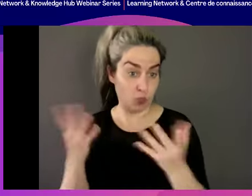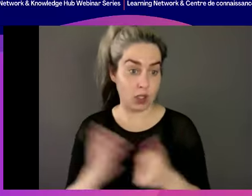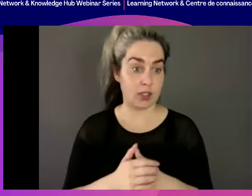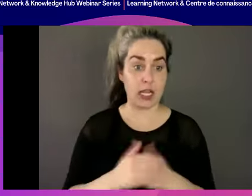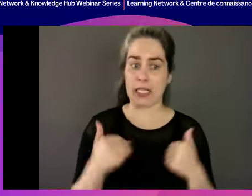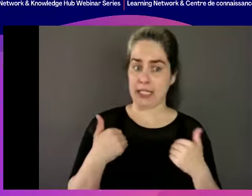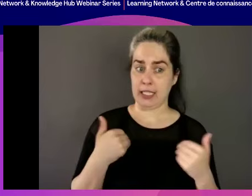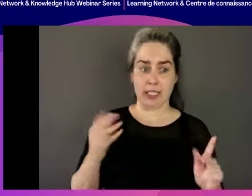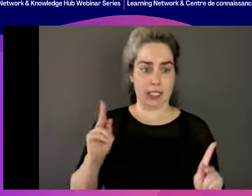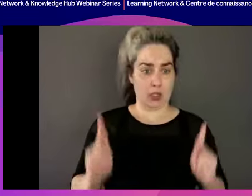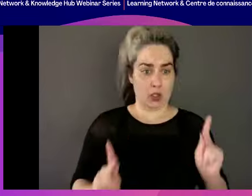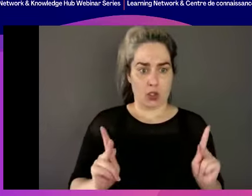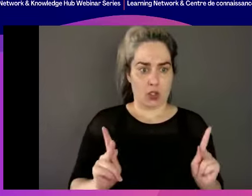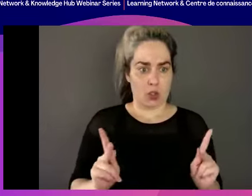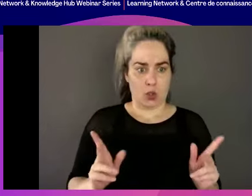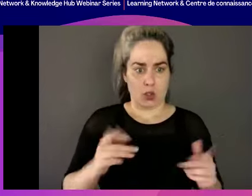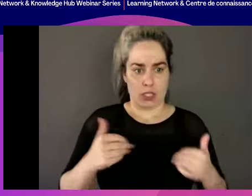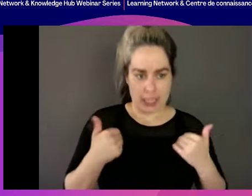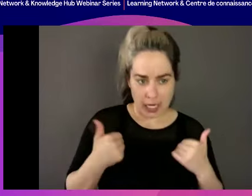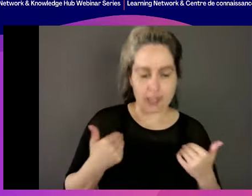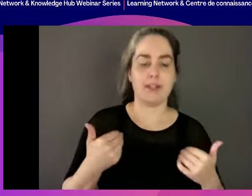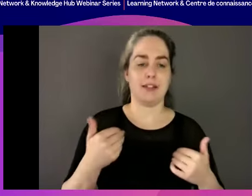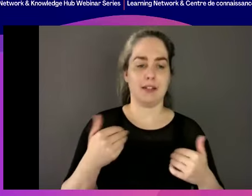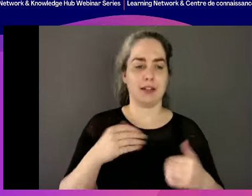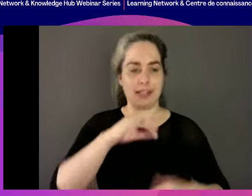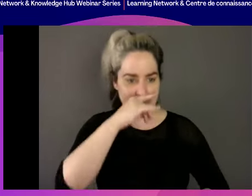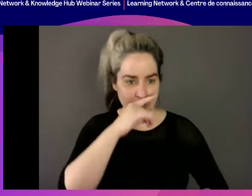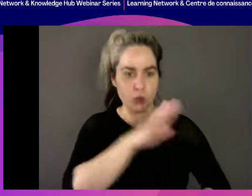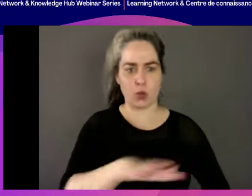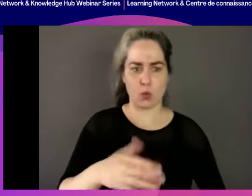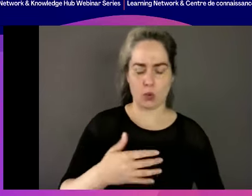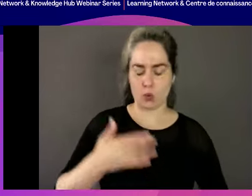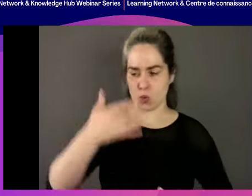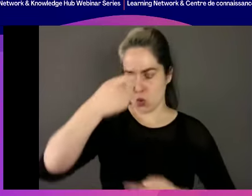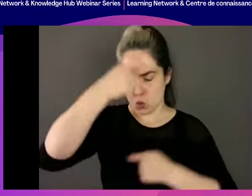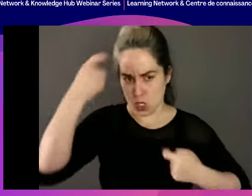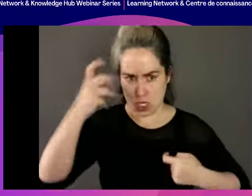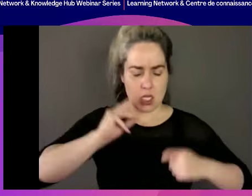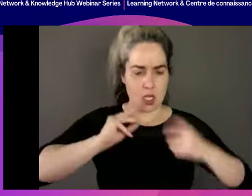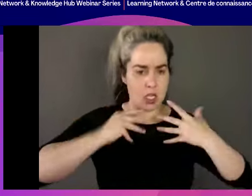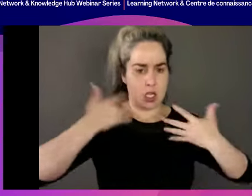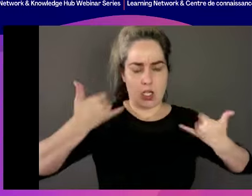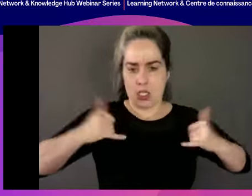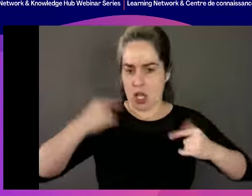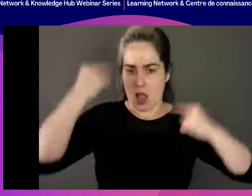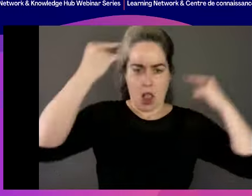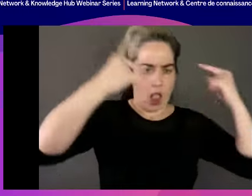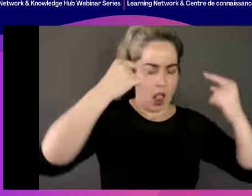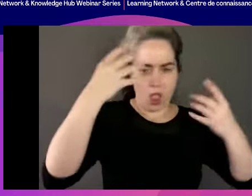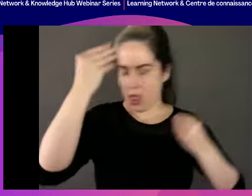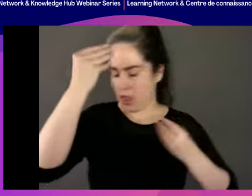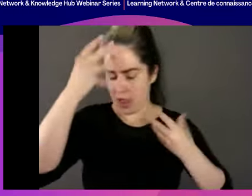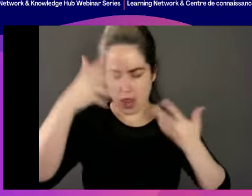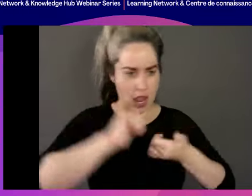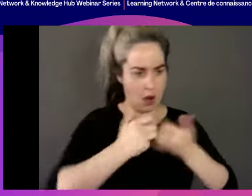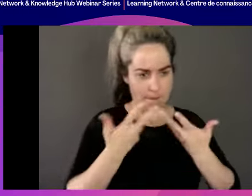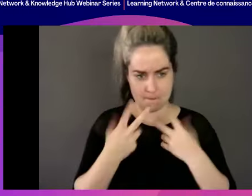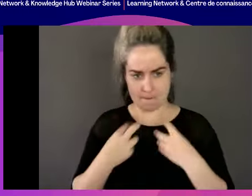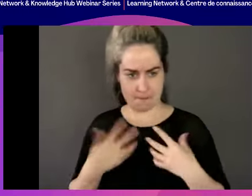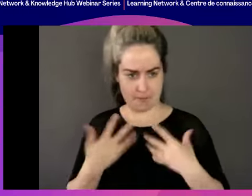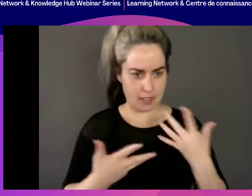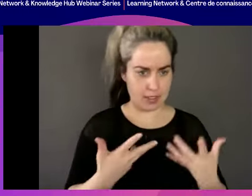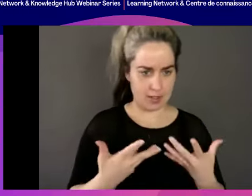process information by playing it out and reenacting it. So with young kids that are abused, the percentage of reenacting on other students is very